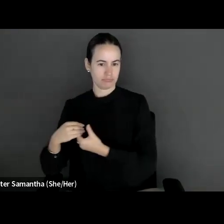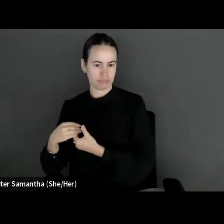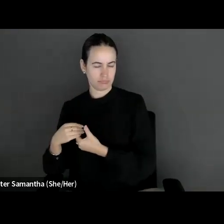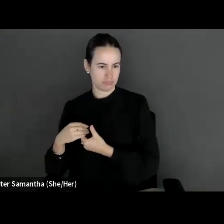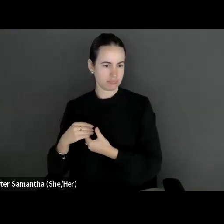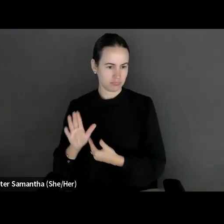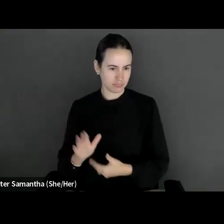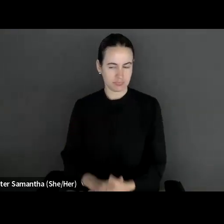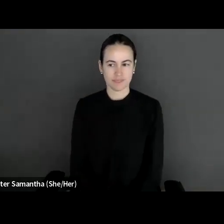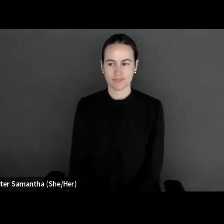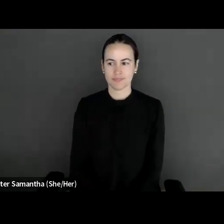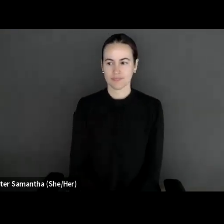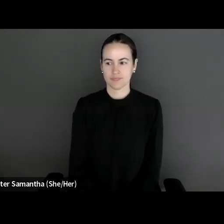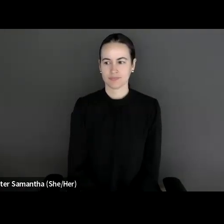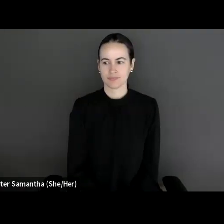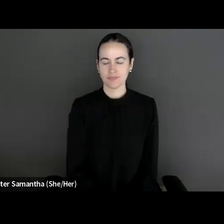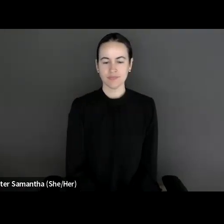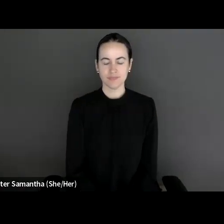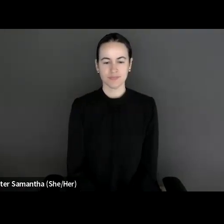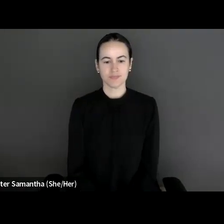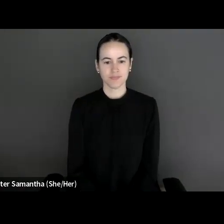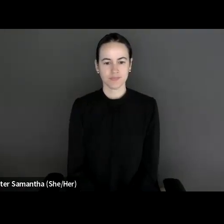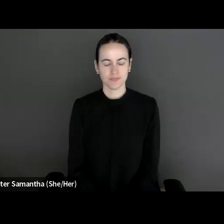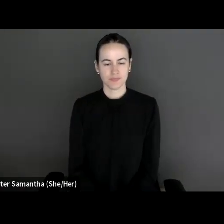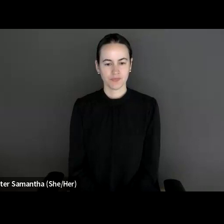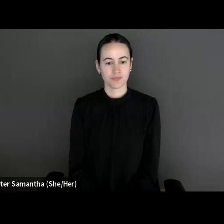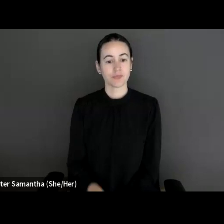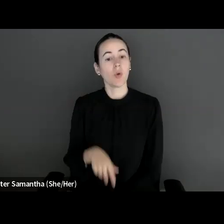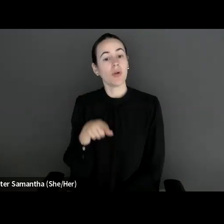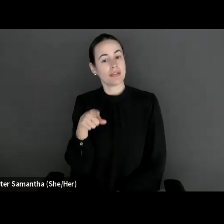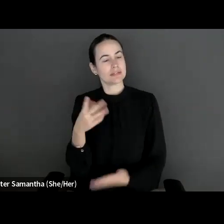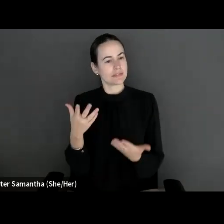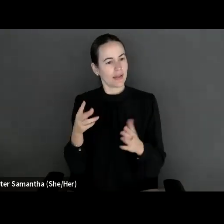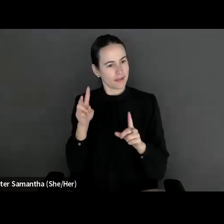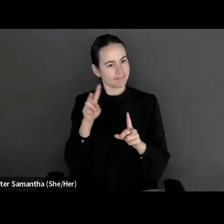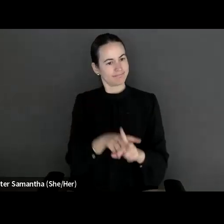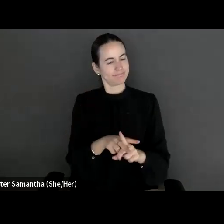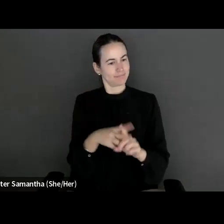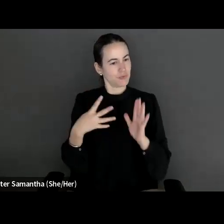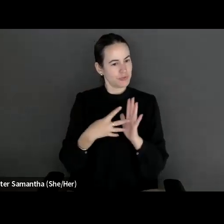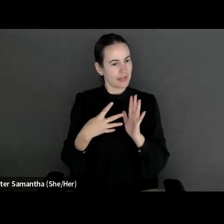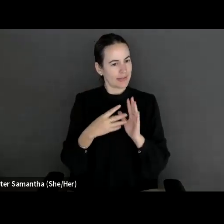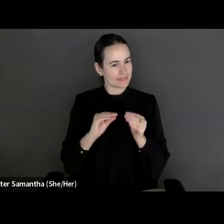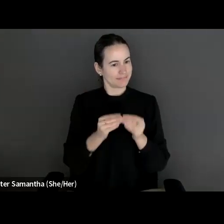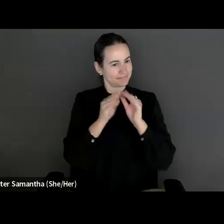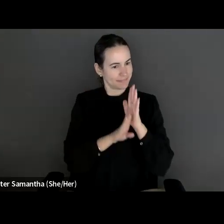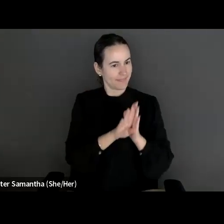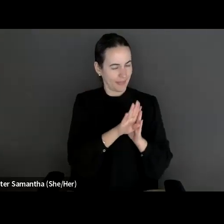So this is how the model can be used for test development. Now let's look at test